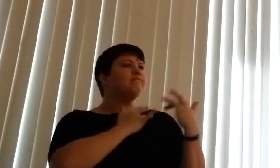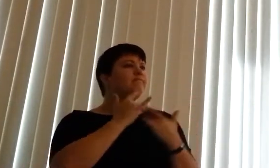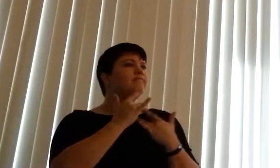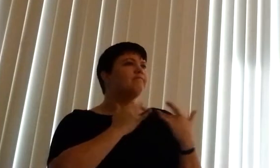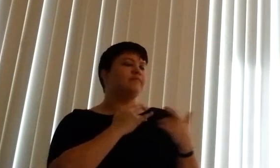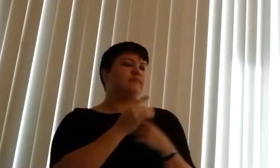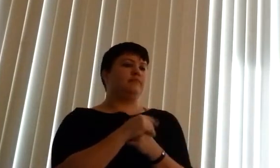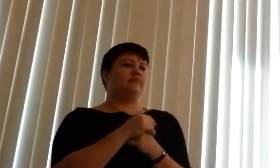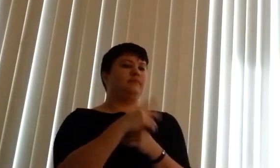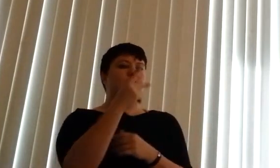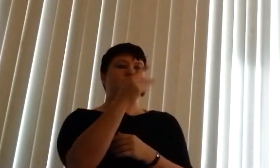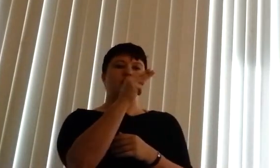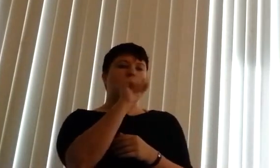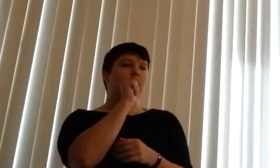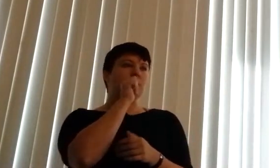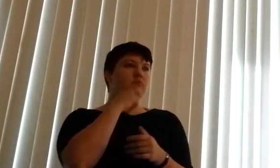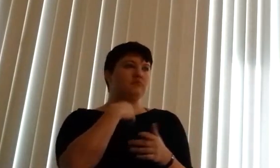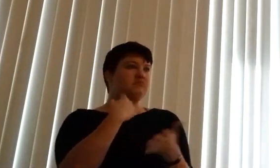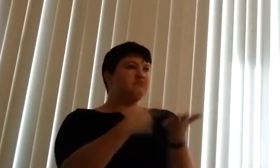this premise.